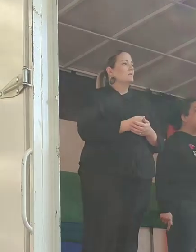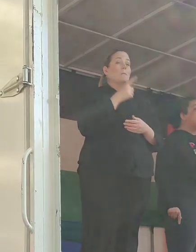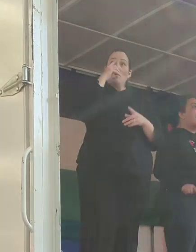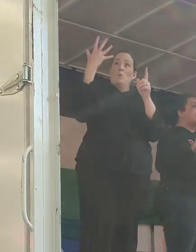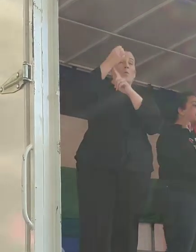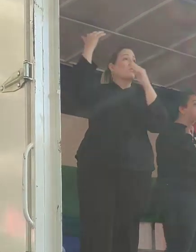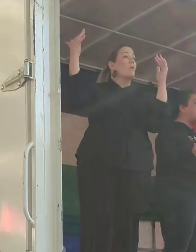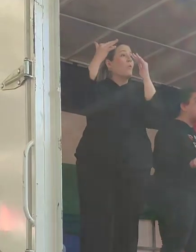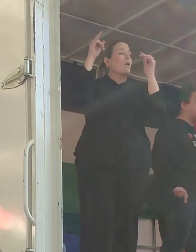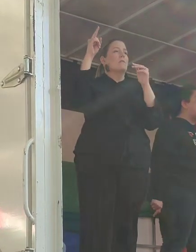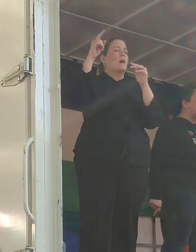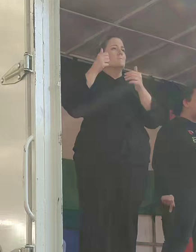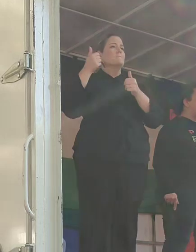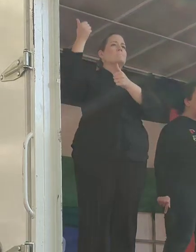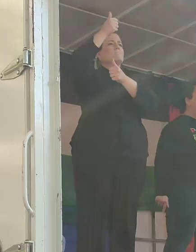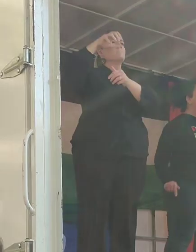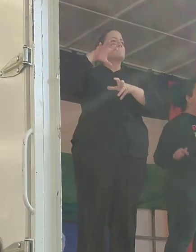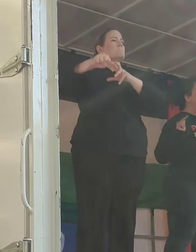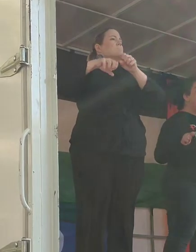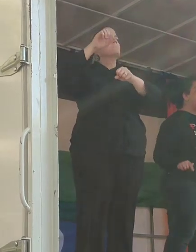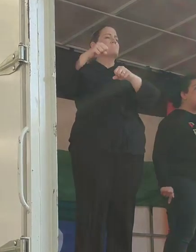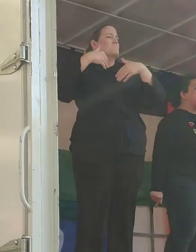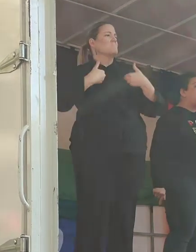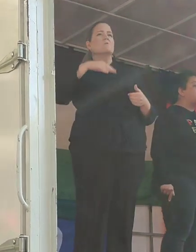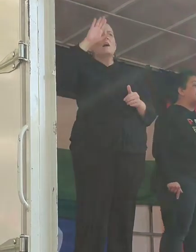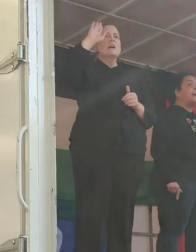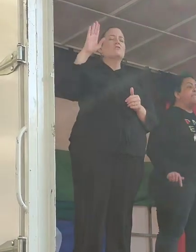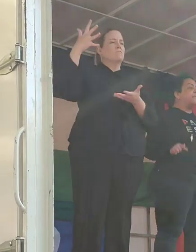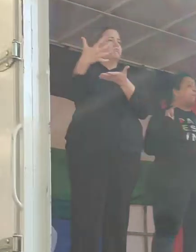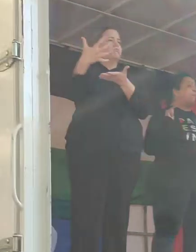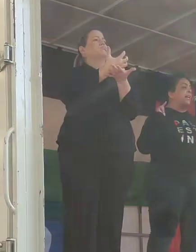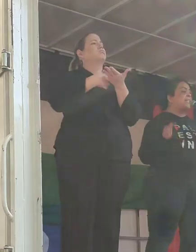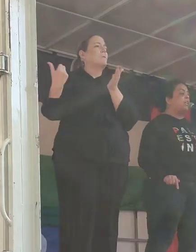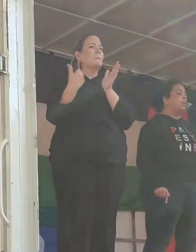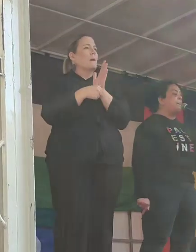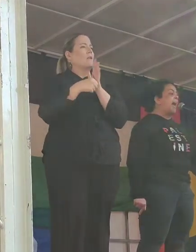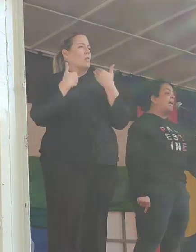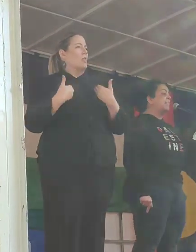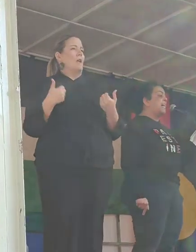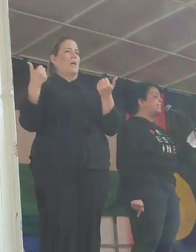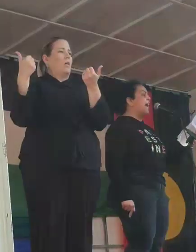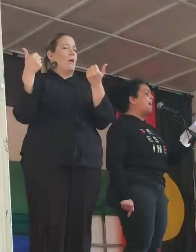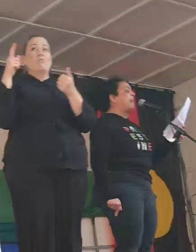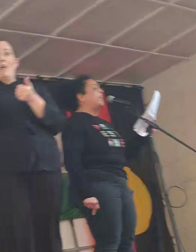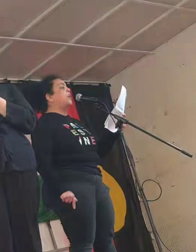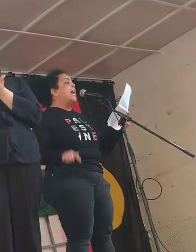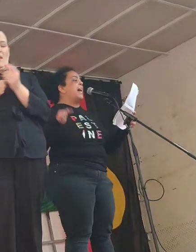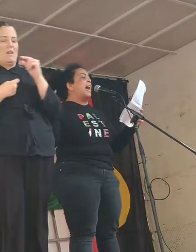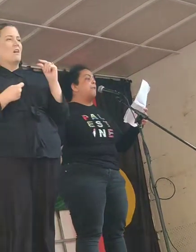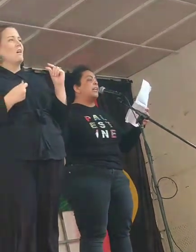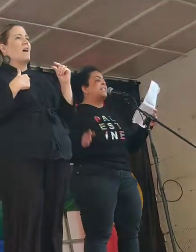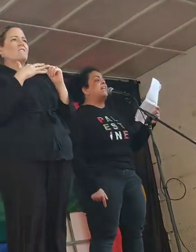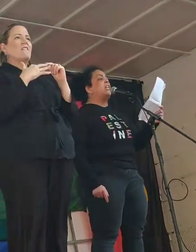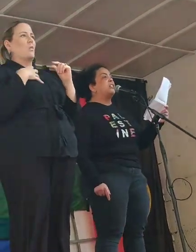wars are the imperialist countries who make those profits. They will continue to pay us less than our value, and